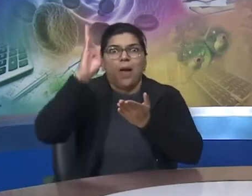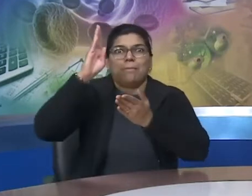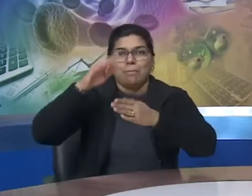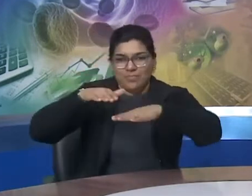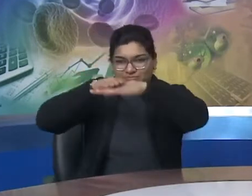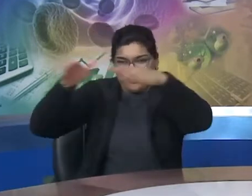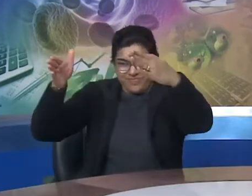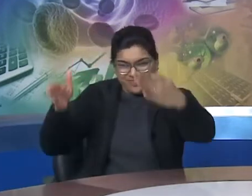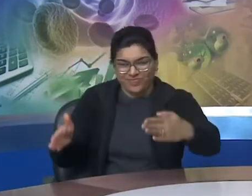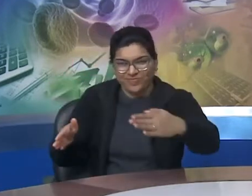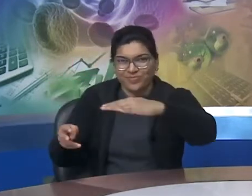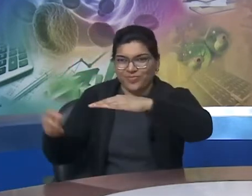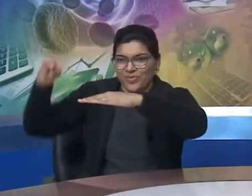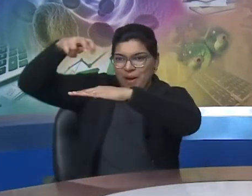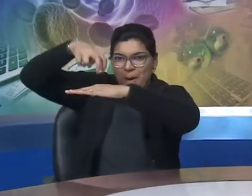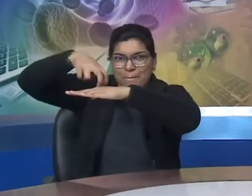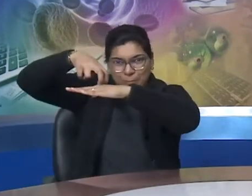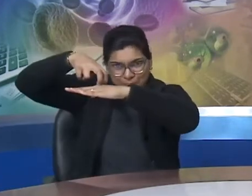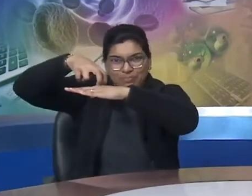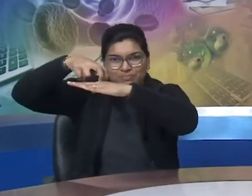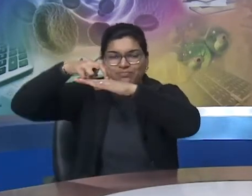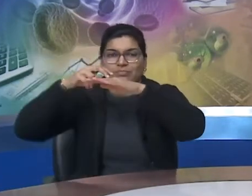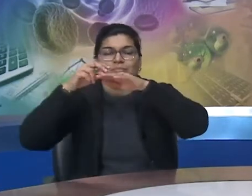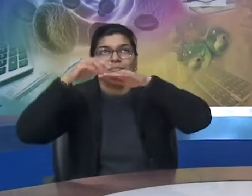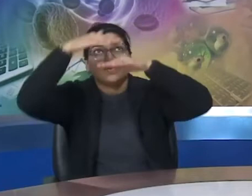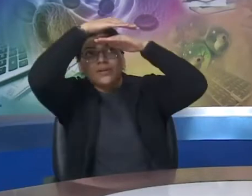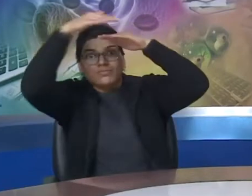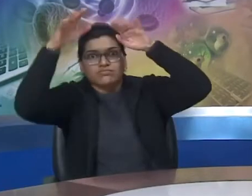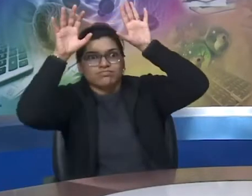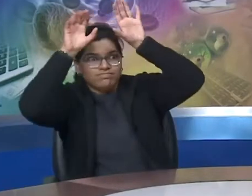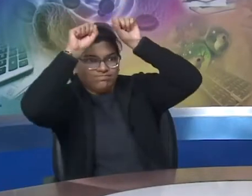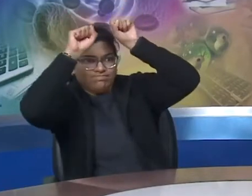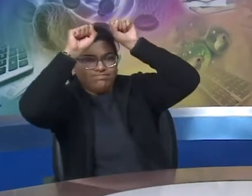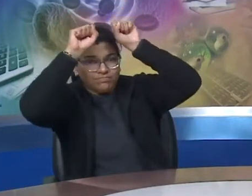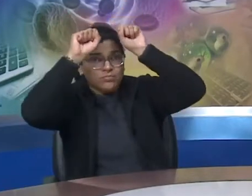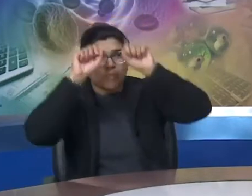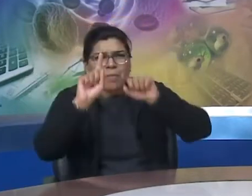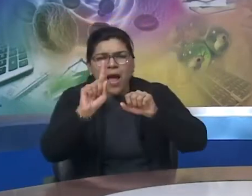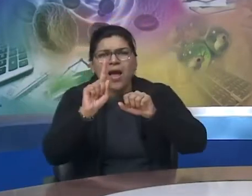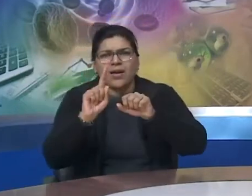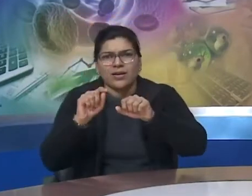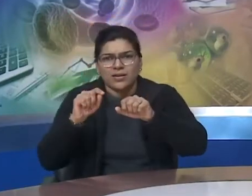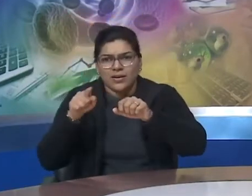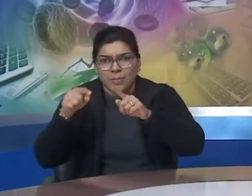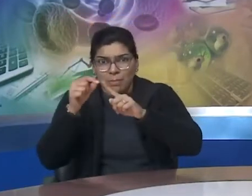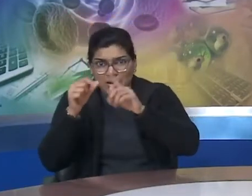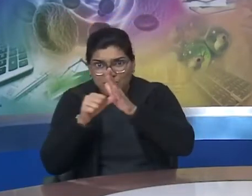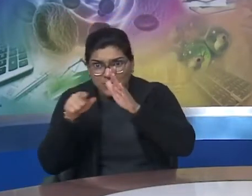I looked up and saw the headmaster